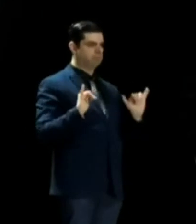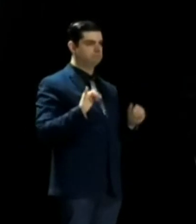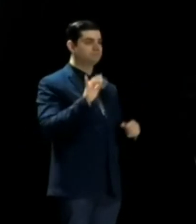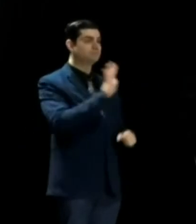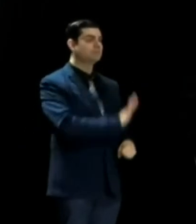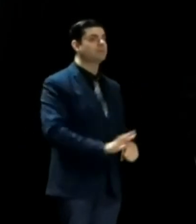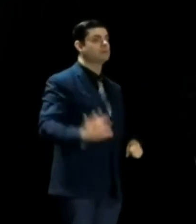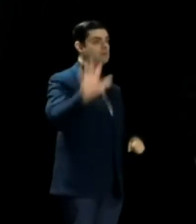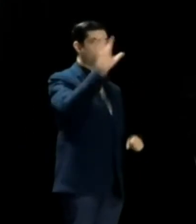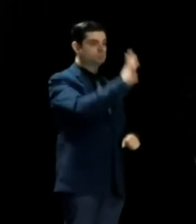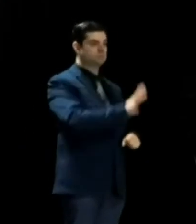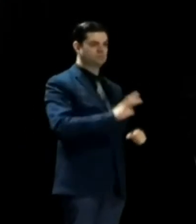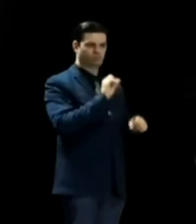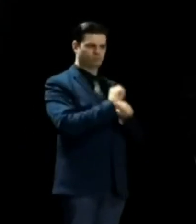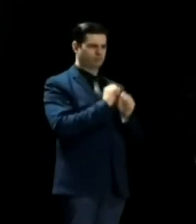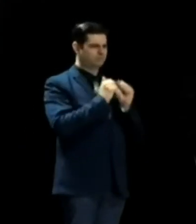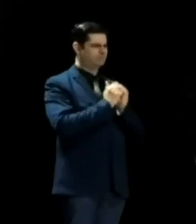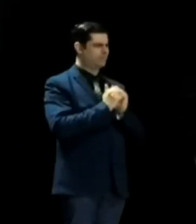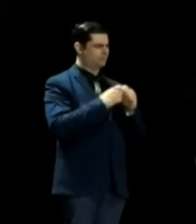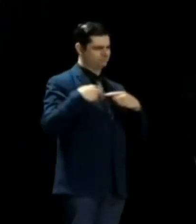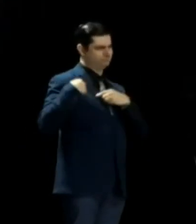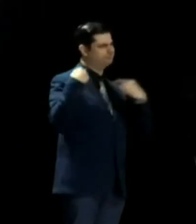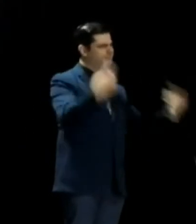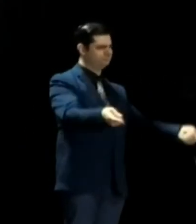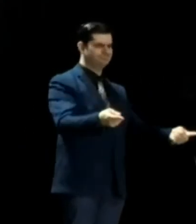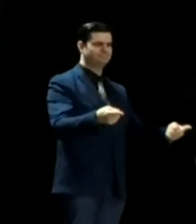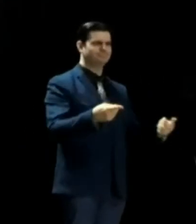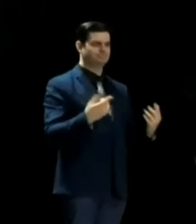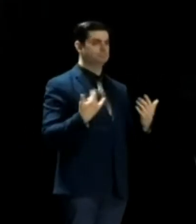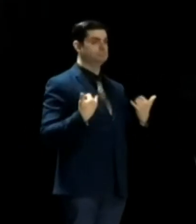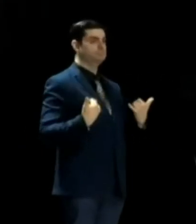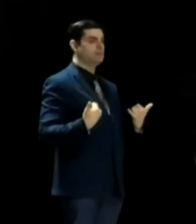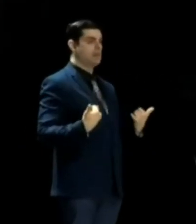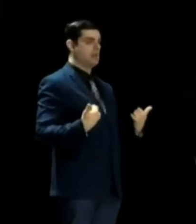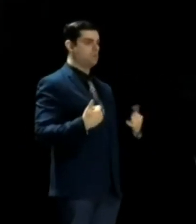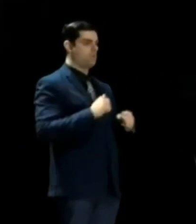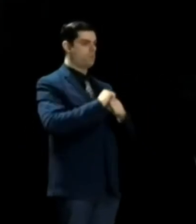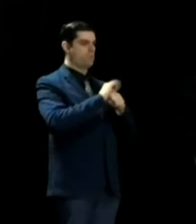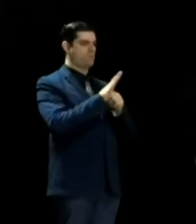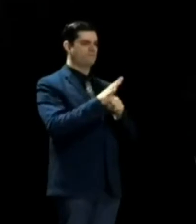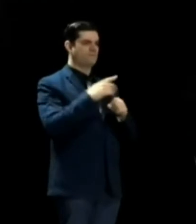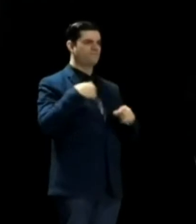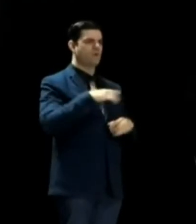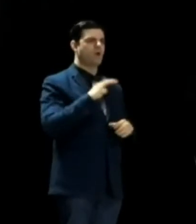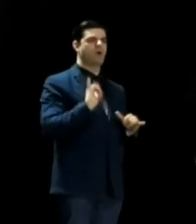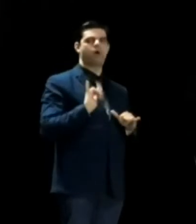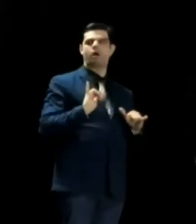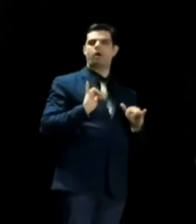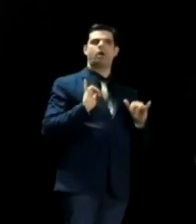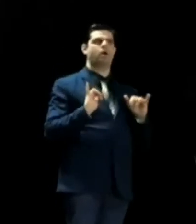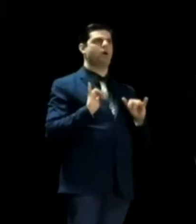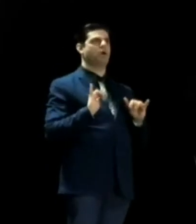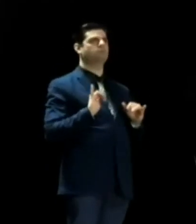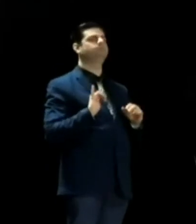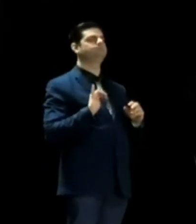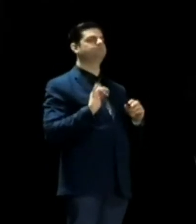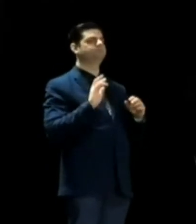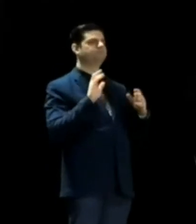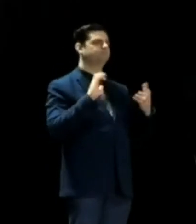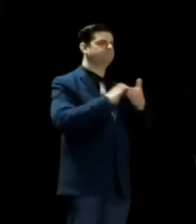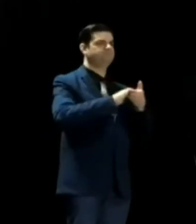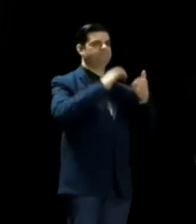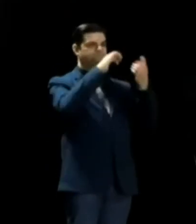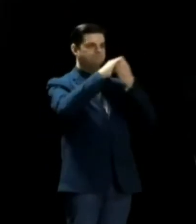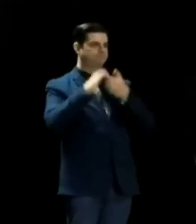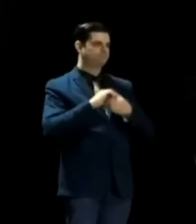in different ways. Now this virus is forcing us to work together in ways we never thought we would. And we're all going to be stronger after